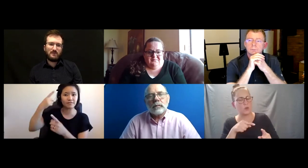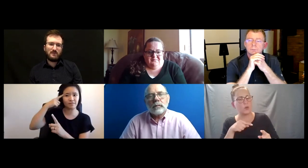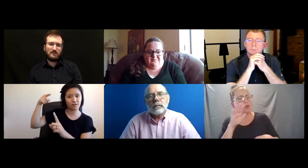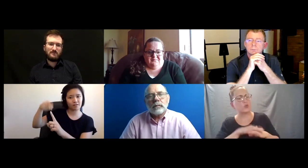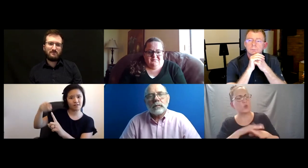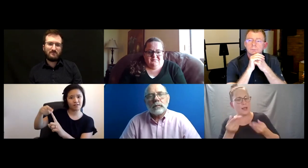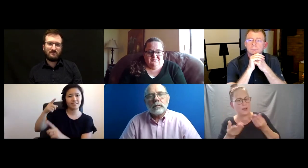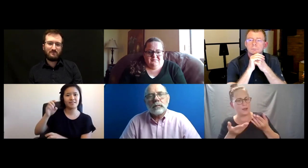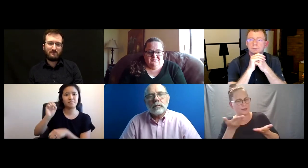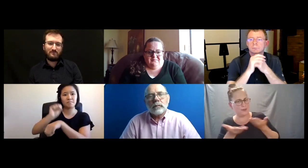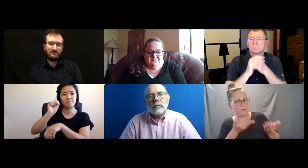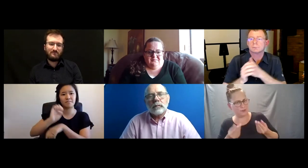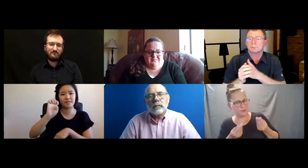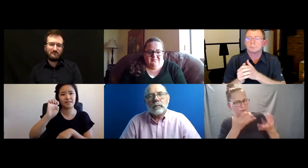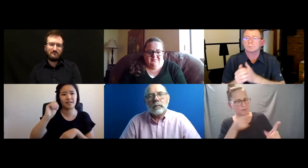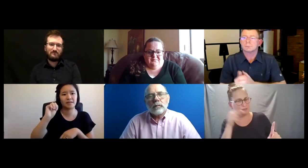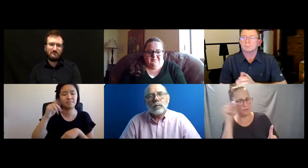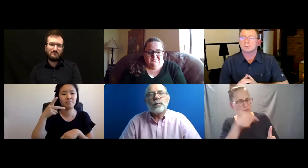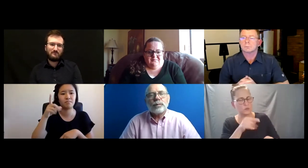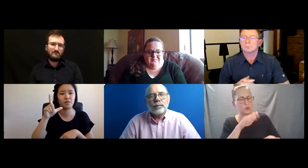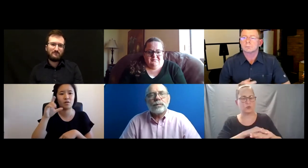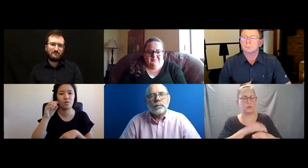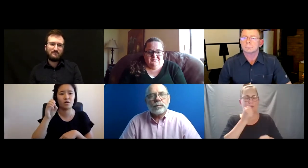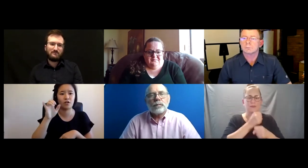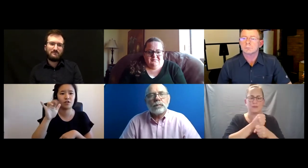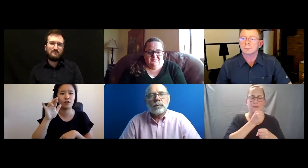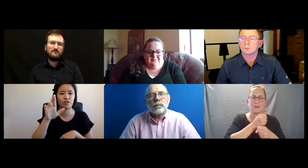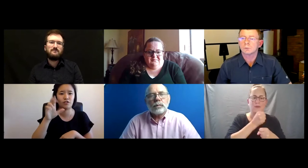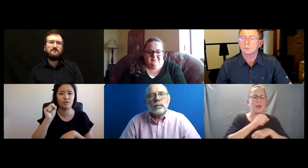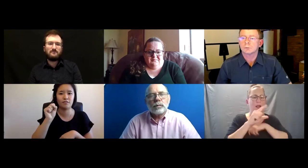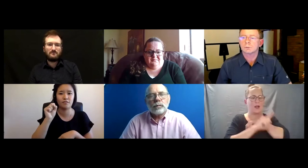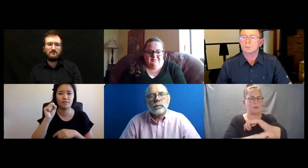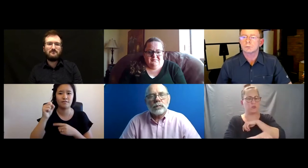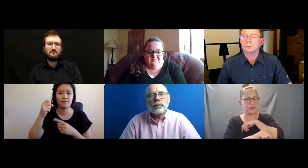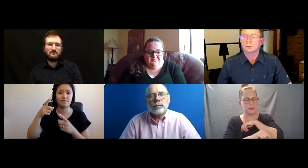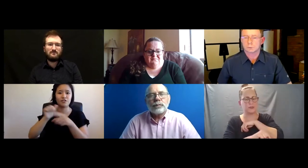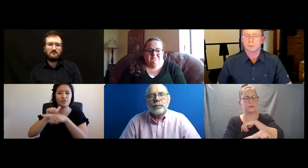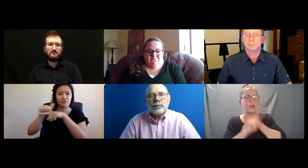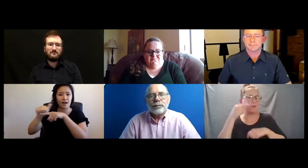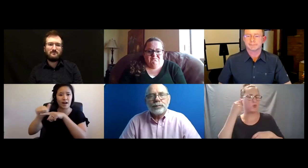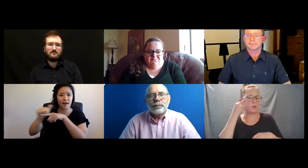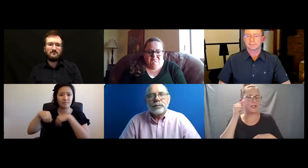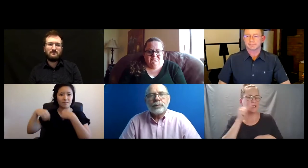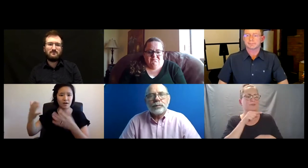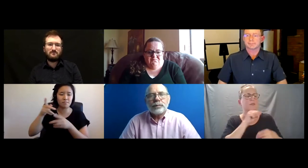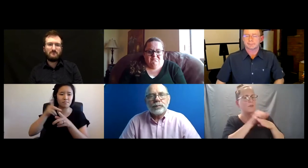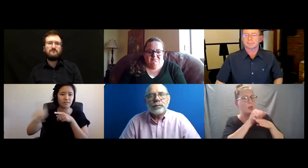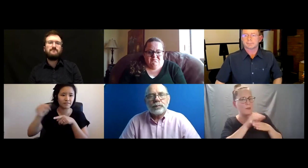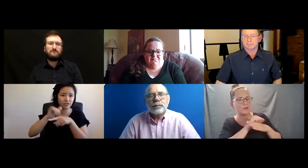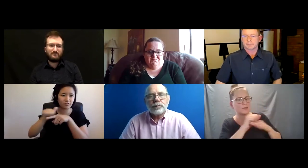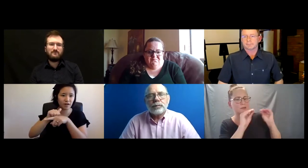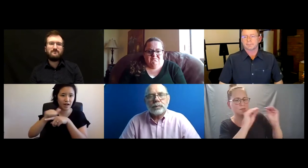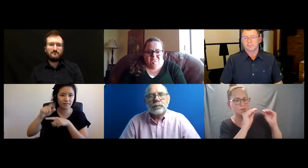I'm wondering about services for employers specifically,